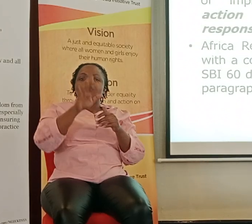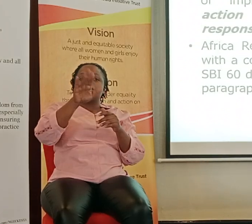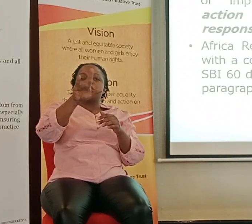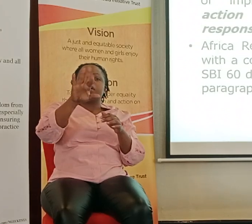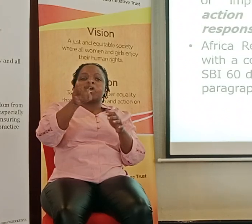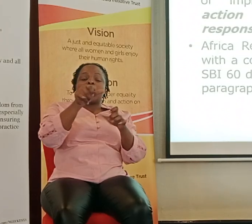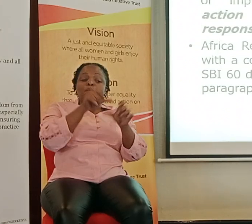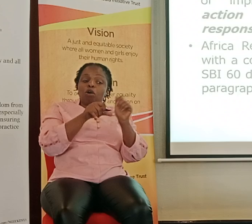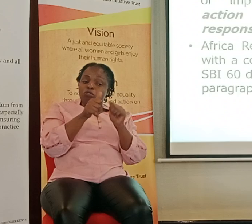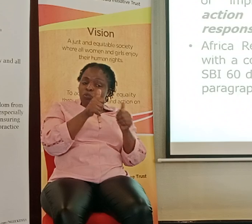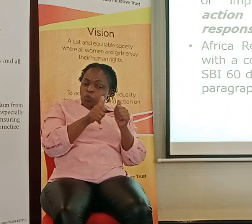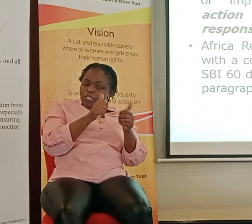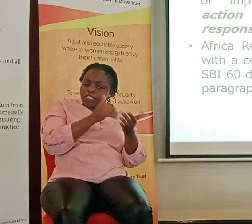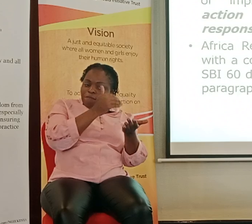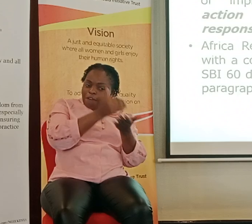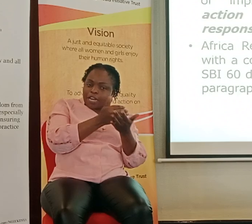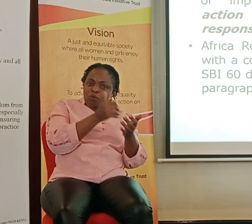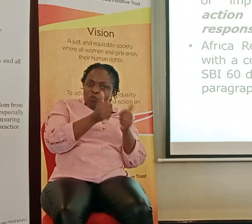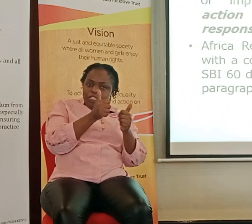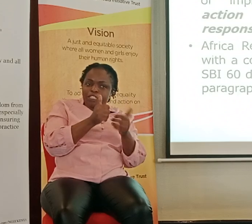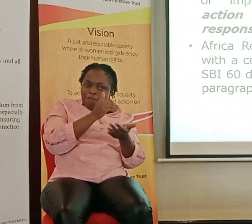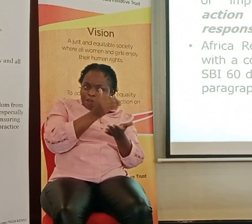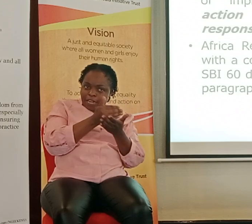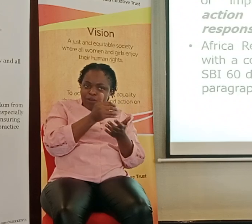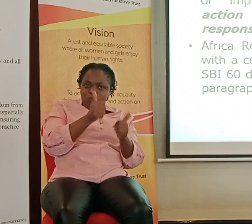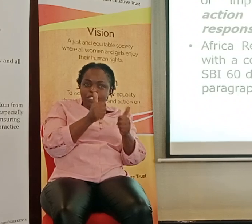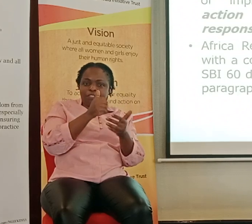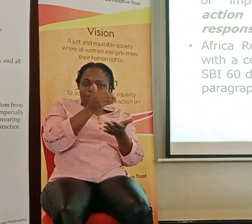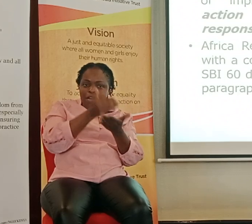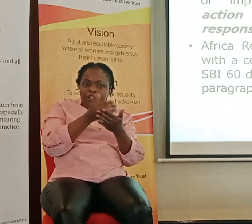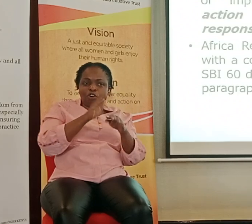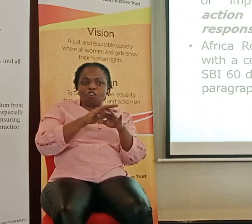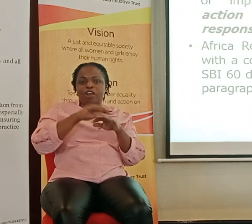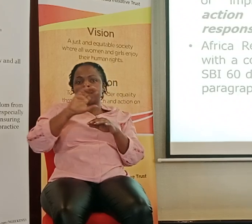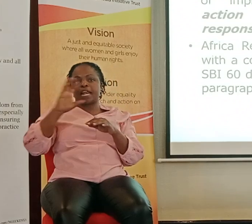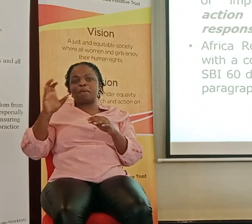Adaptation Fund has been said. There's one more remaining.